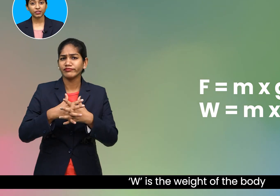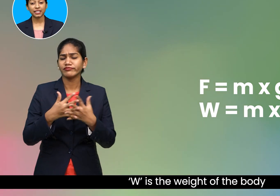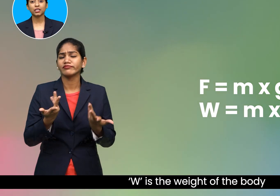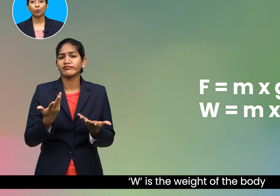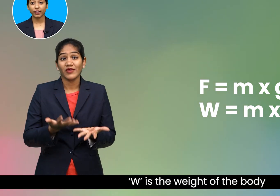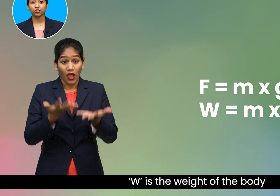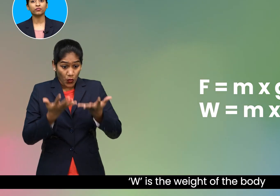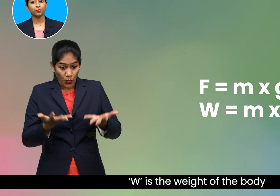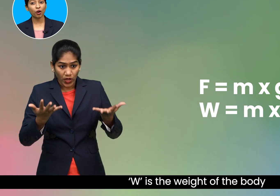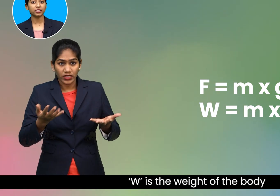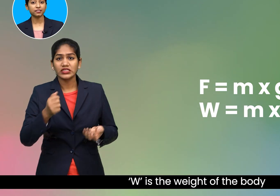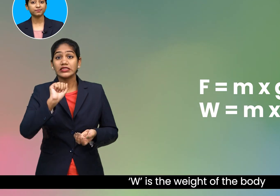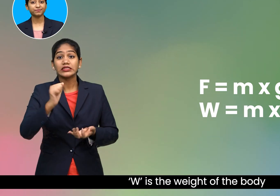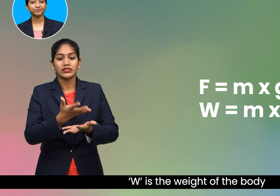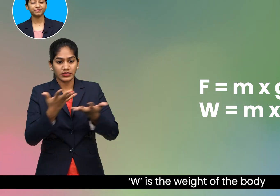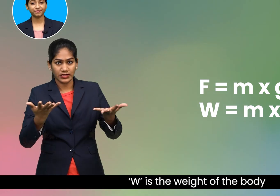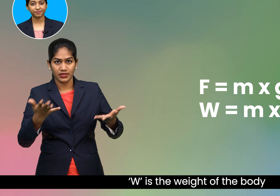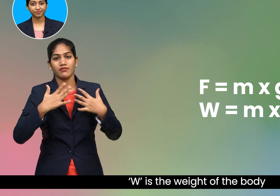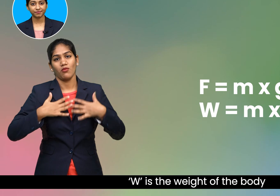W is the weight of the body.